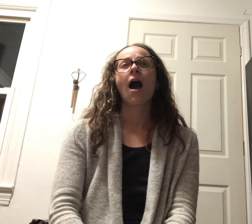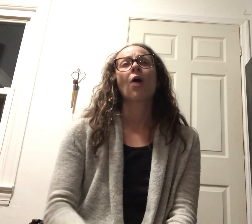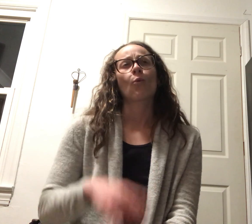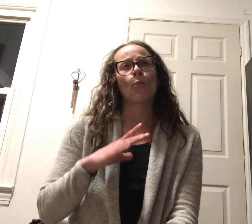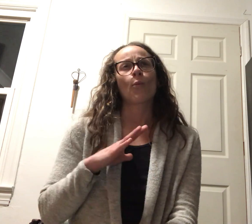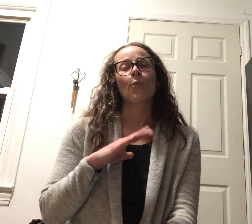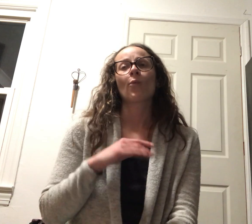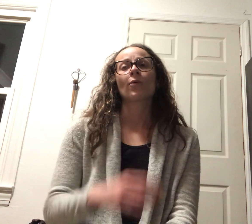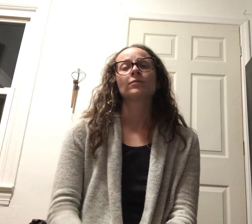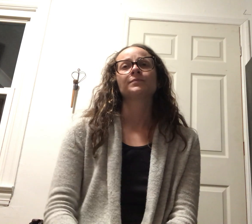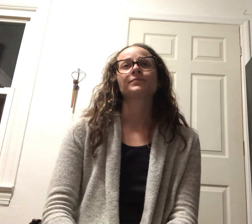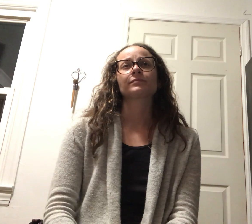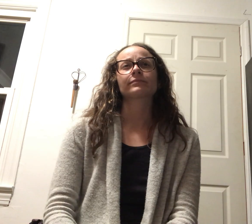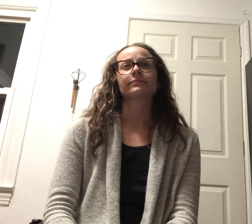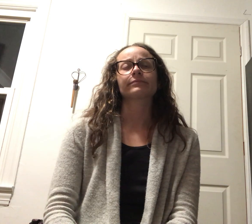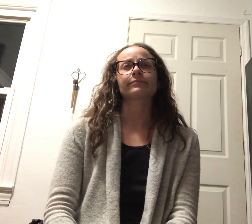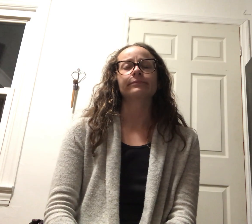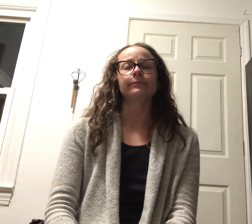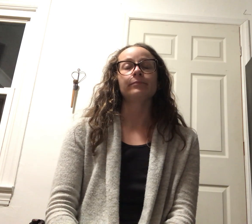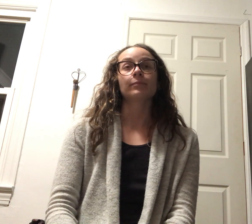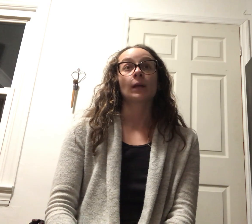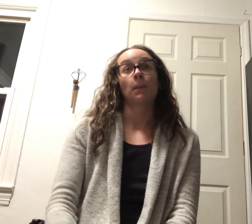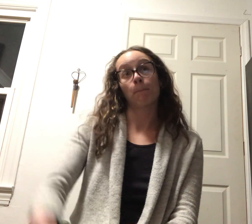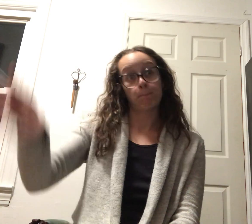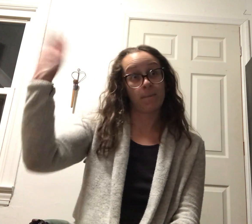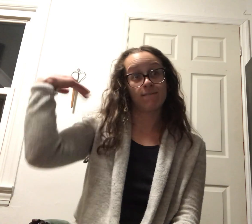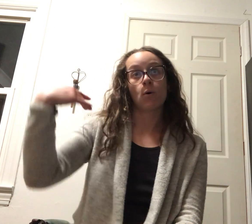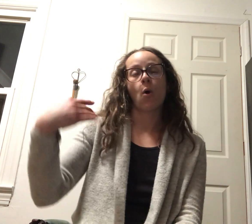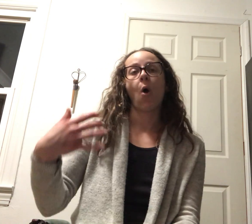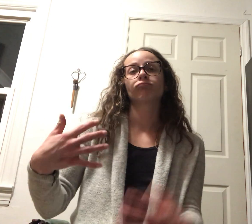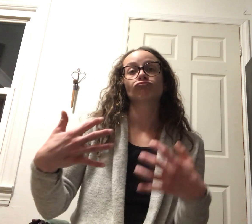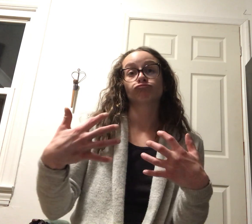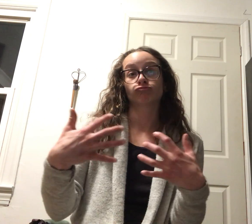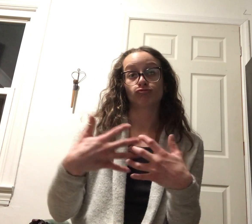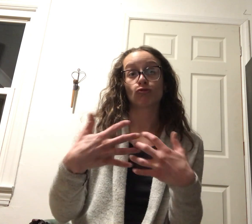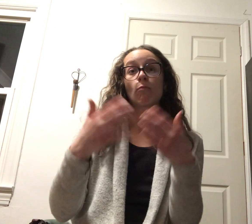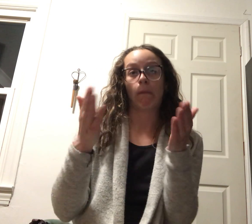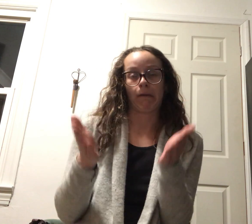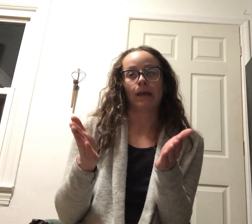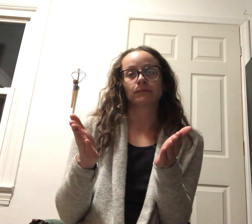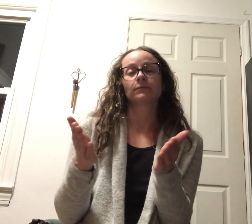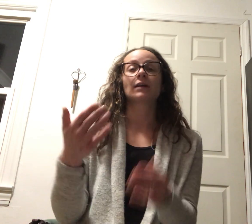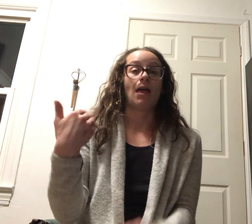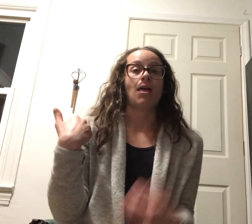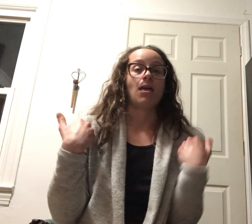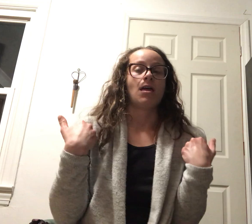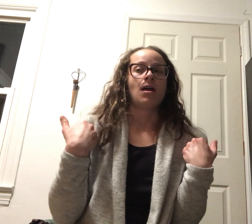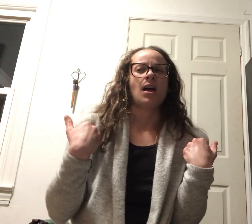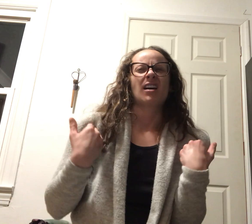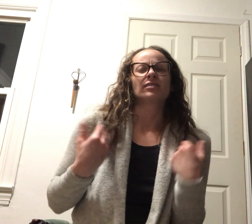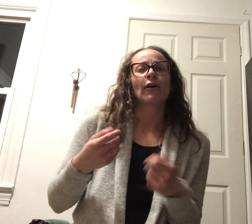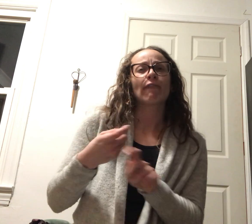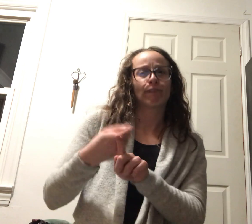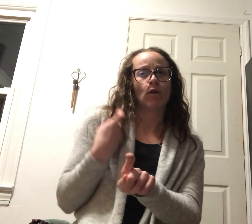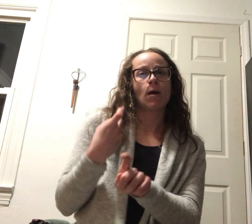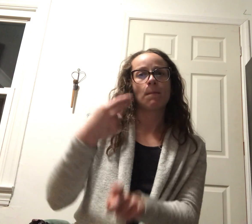I had a roommate from Honduras one time who showed me you can kind of slice plantains a little thicker, almost about a half an